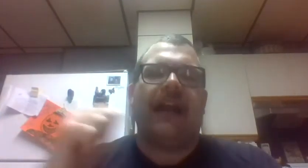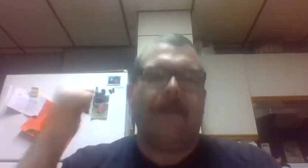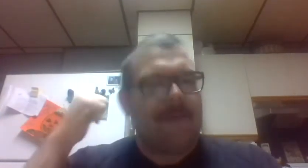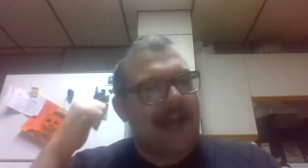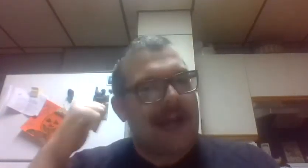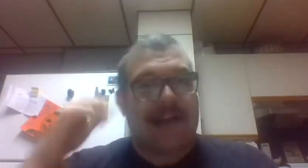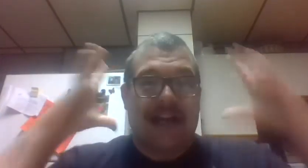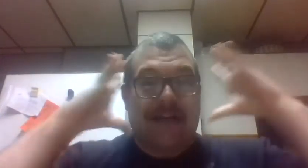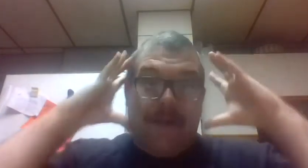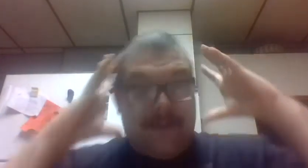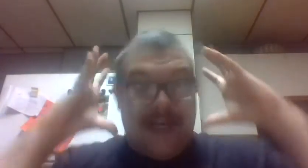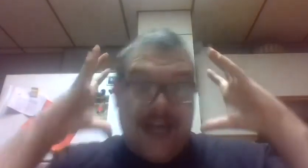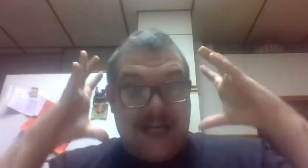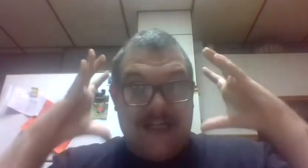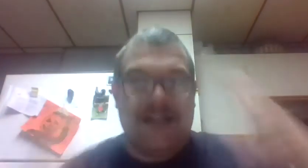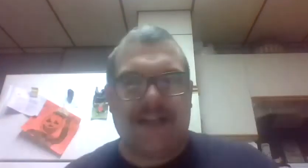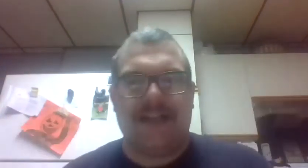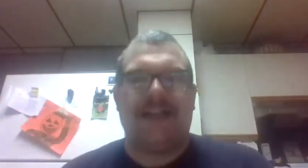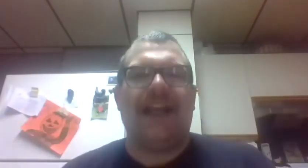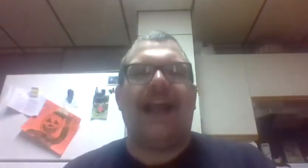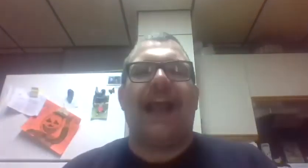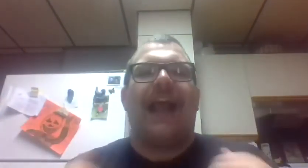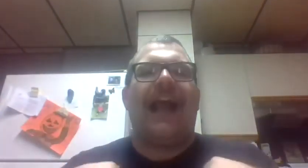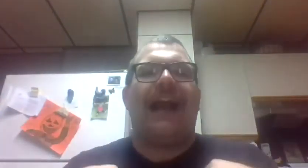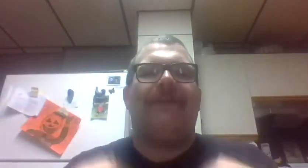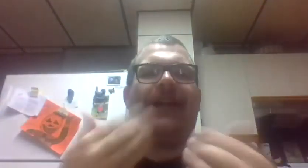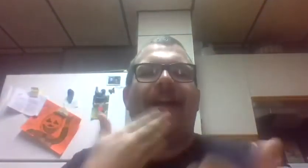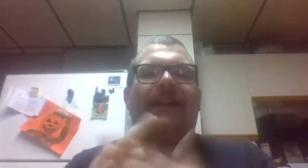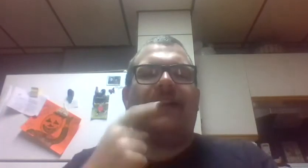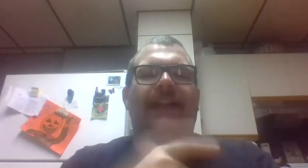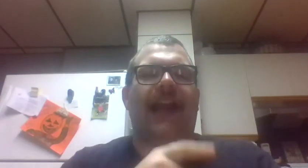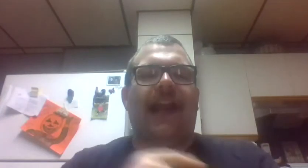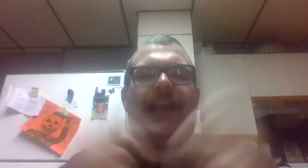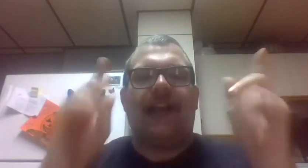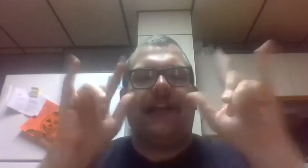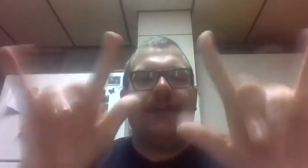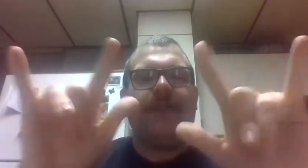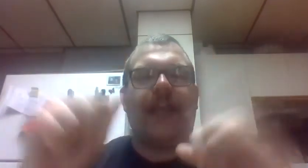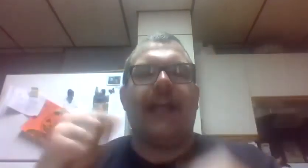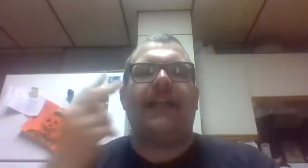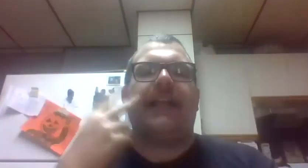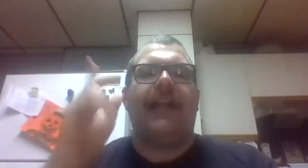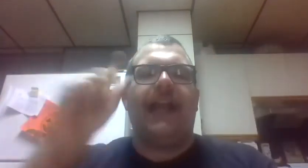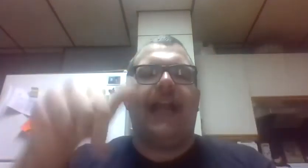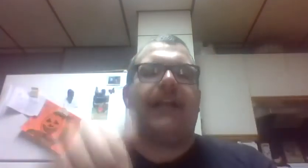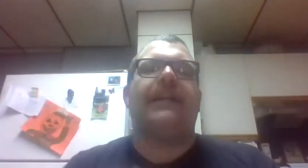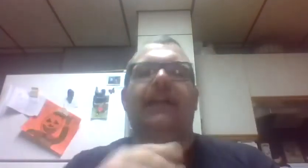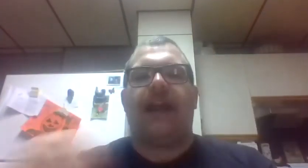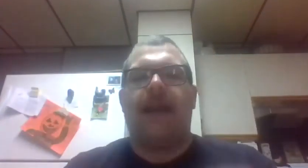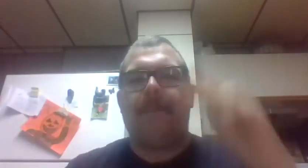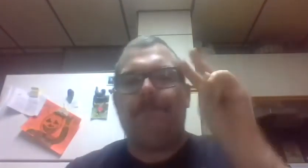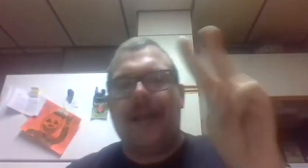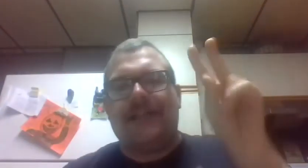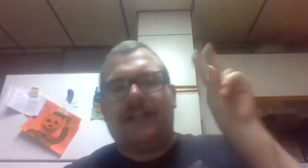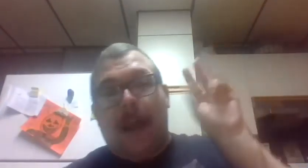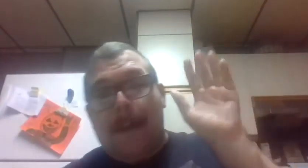Over there, there's a pumpkin in. Have a good day. Love you guys. See you later. And PEACE!